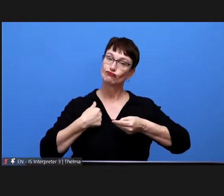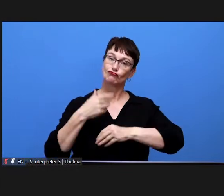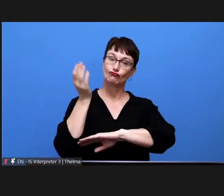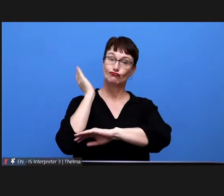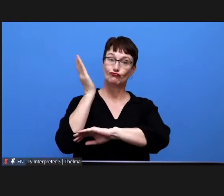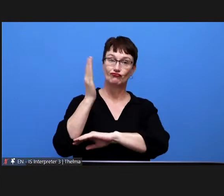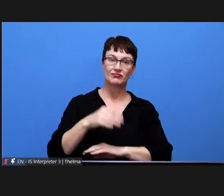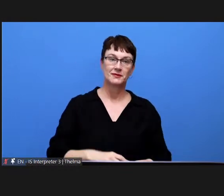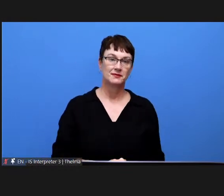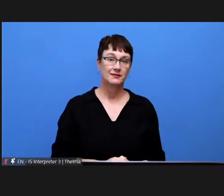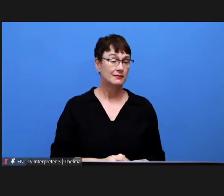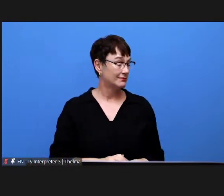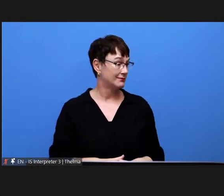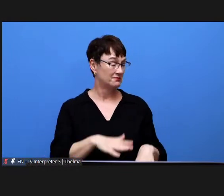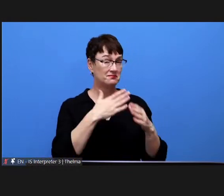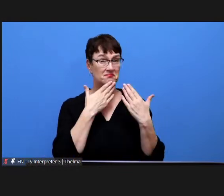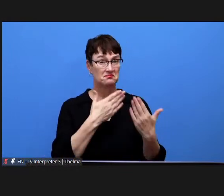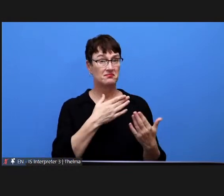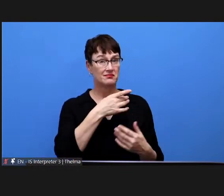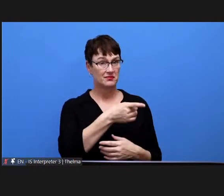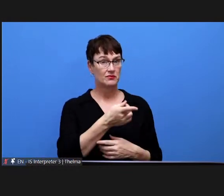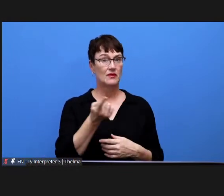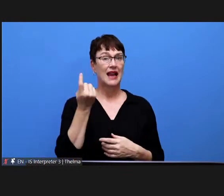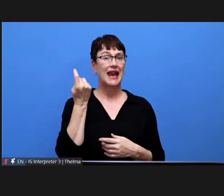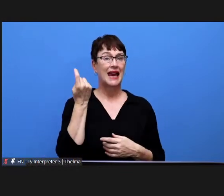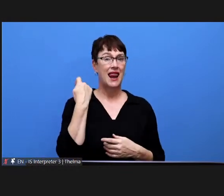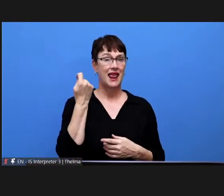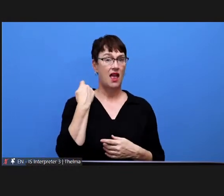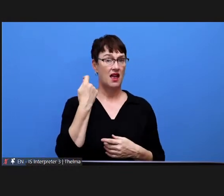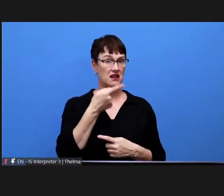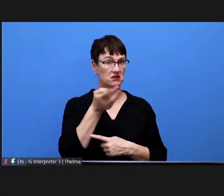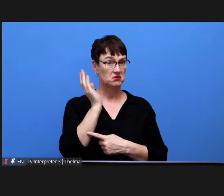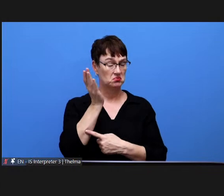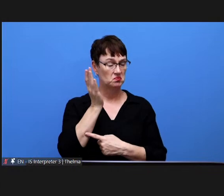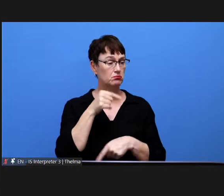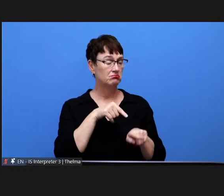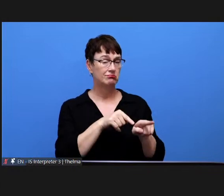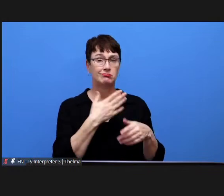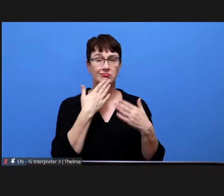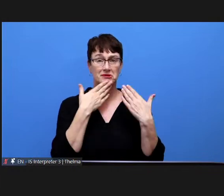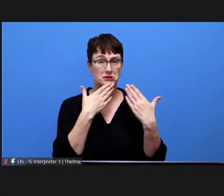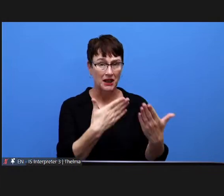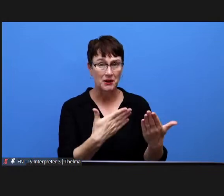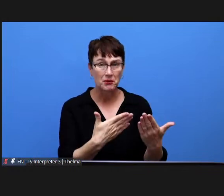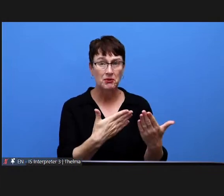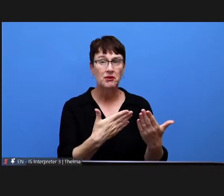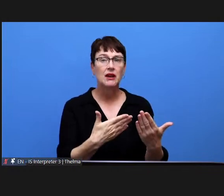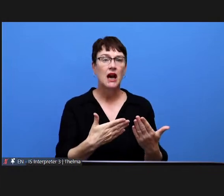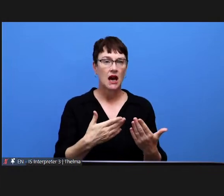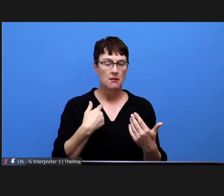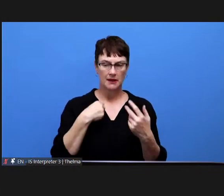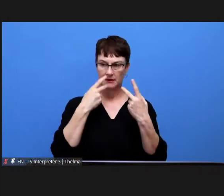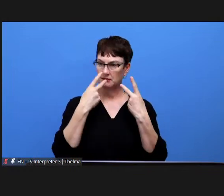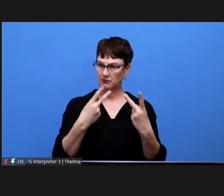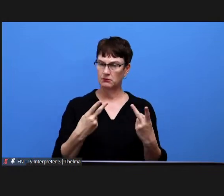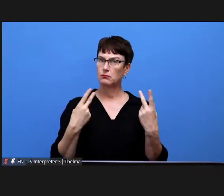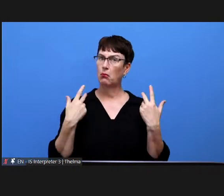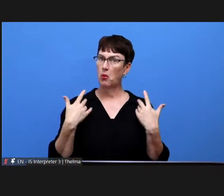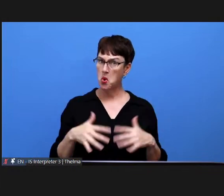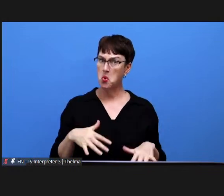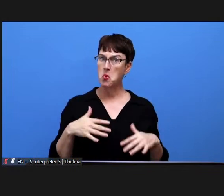mean, something we can stress out on Kenya is this progressive devolution system, which is happening where we